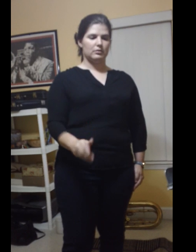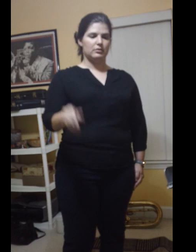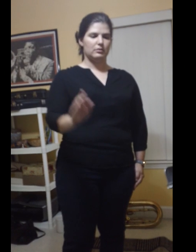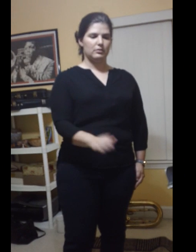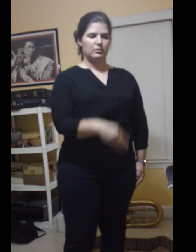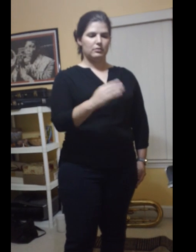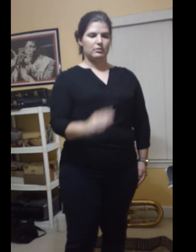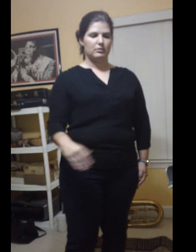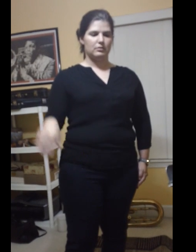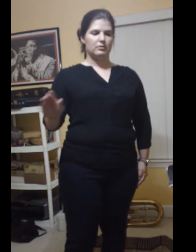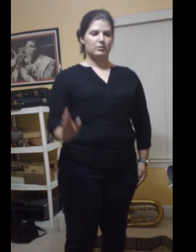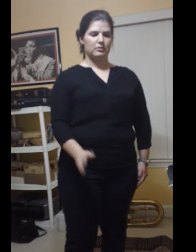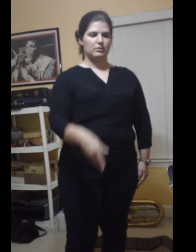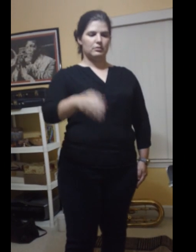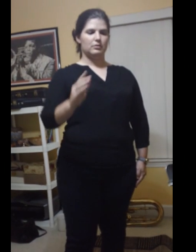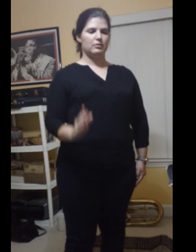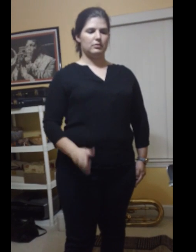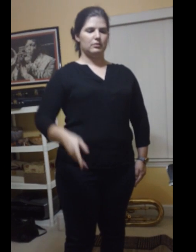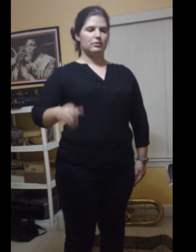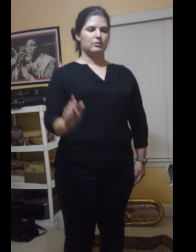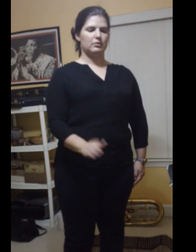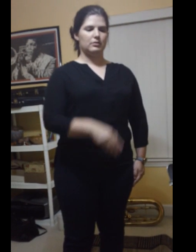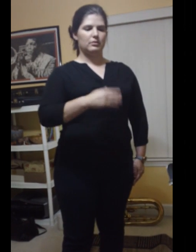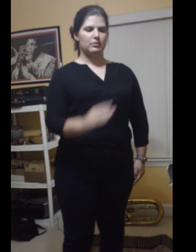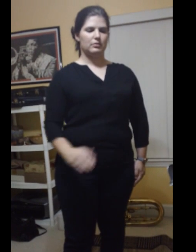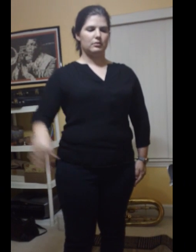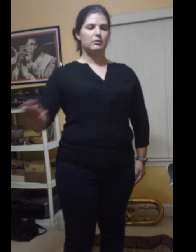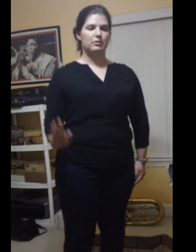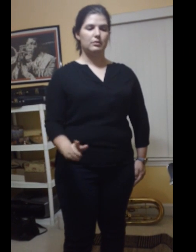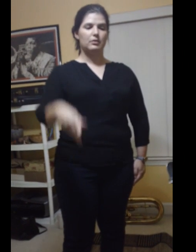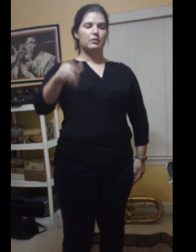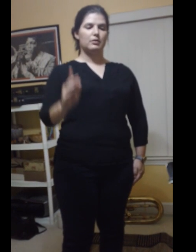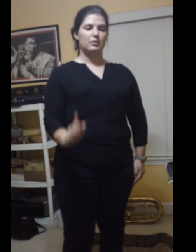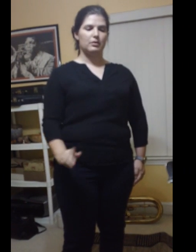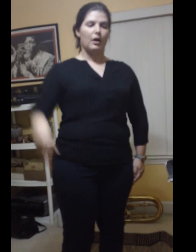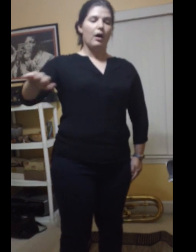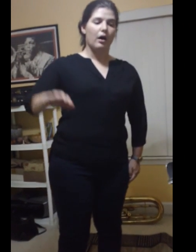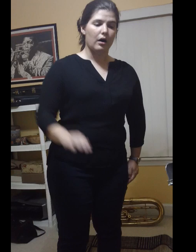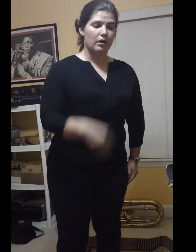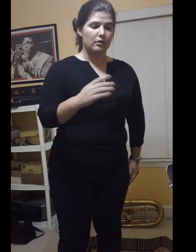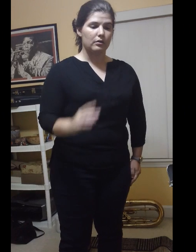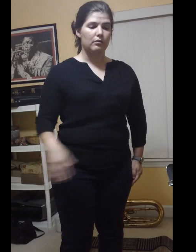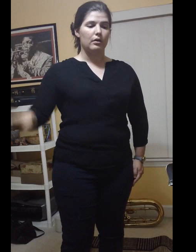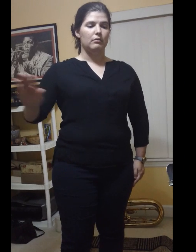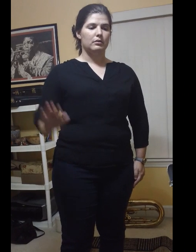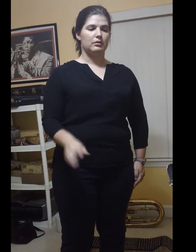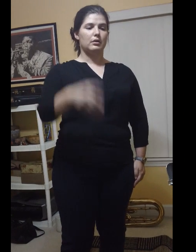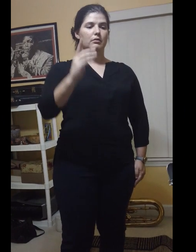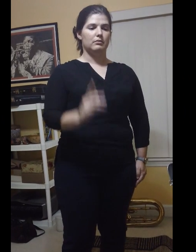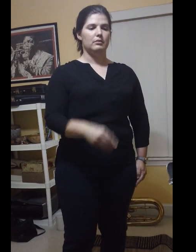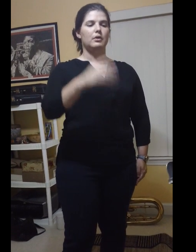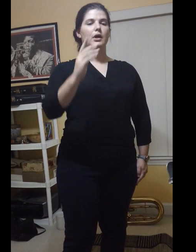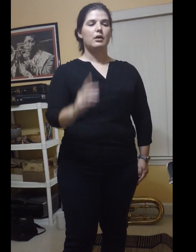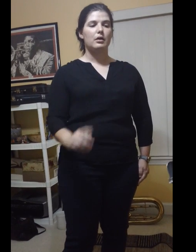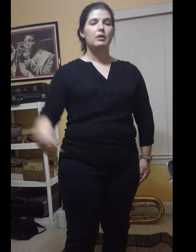sing for whom he won the fight, Alleluia!